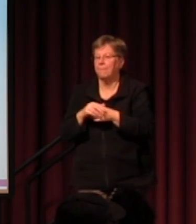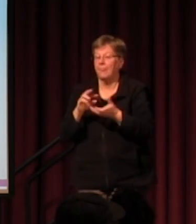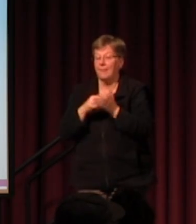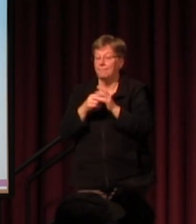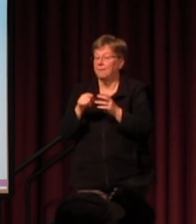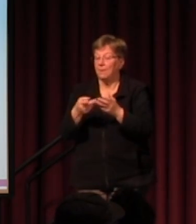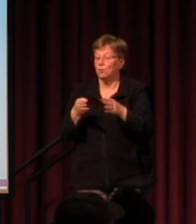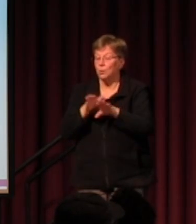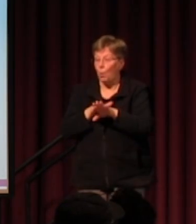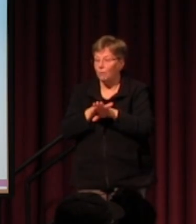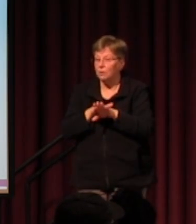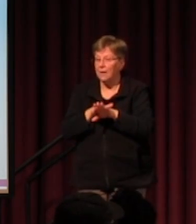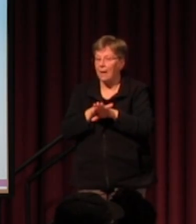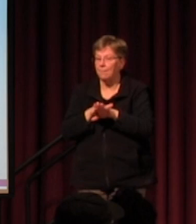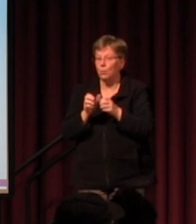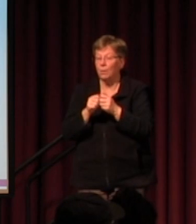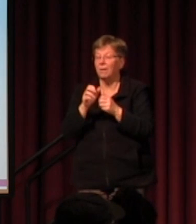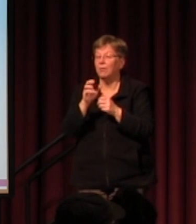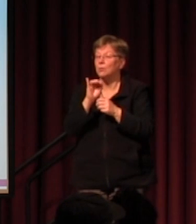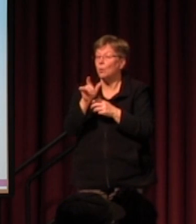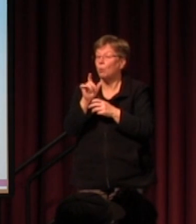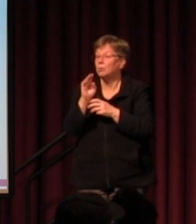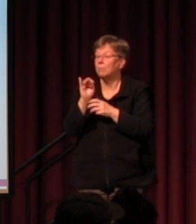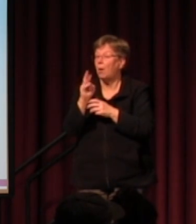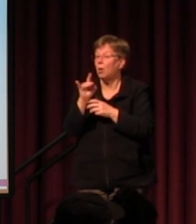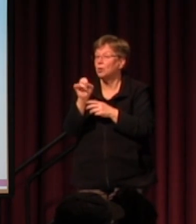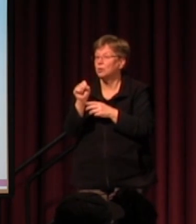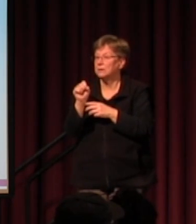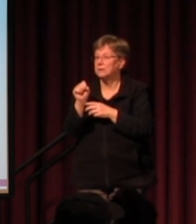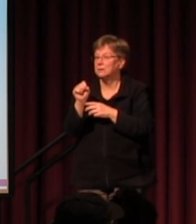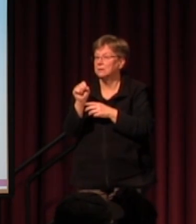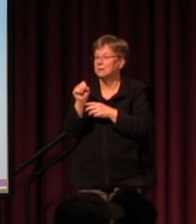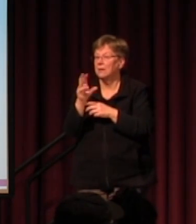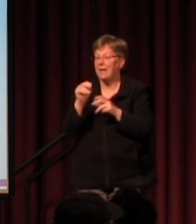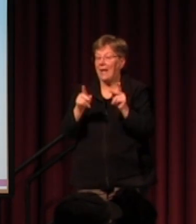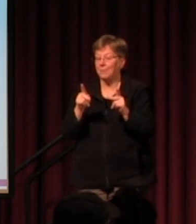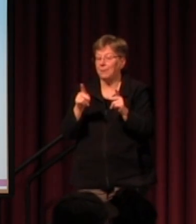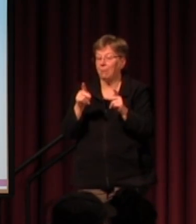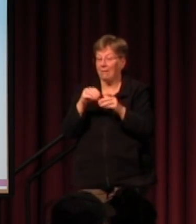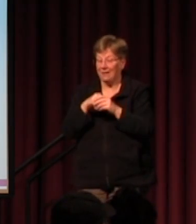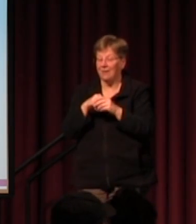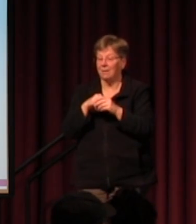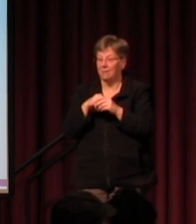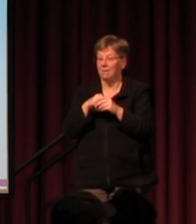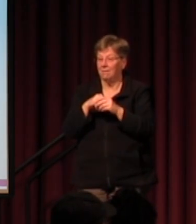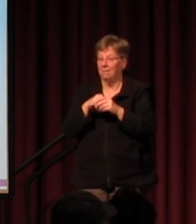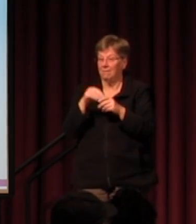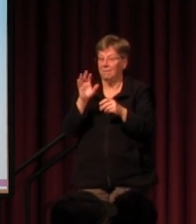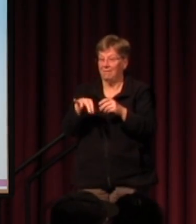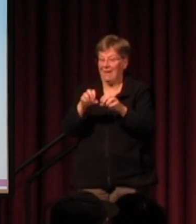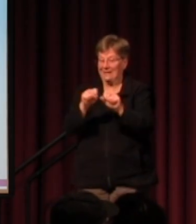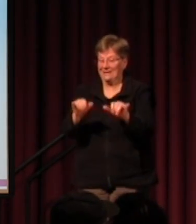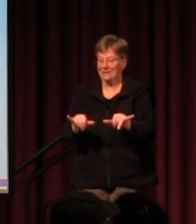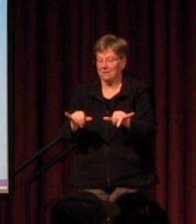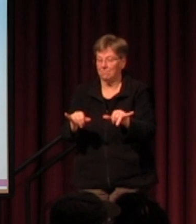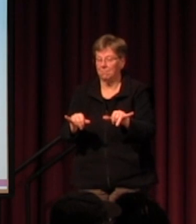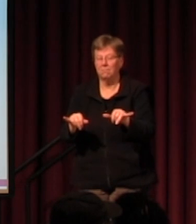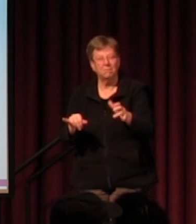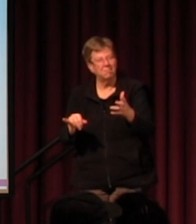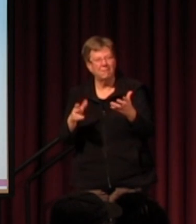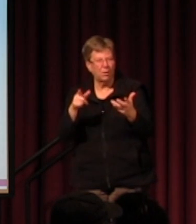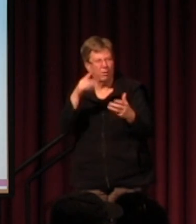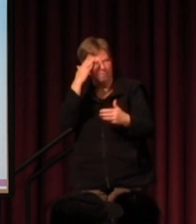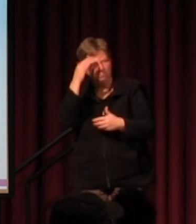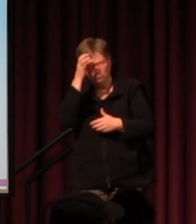between whatever the social margins are and people in the margins of that system. Now, in some ways, that just makes sense.